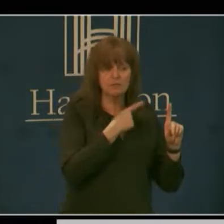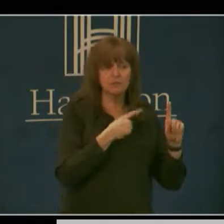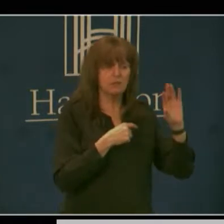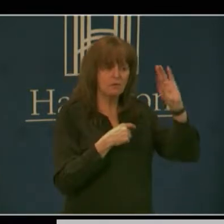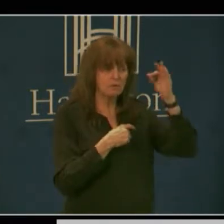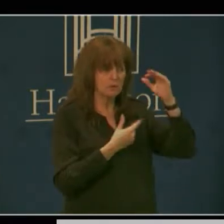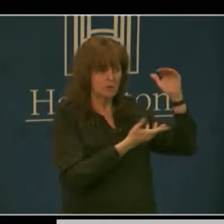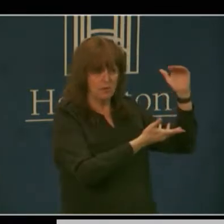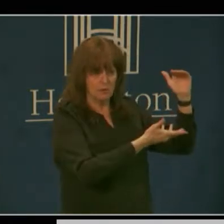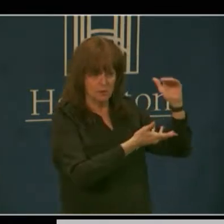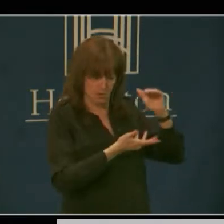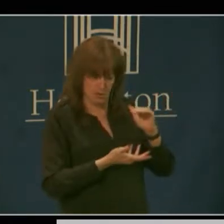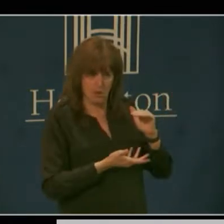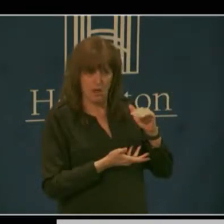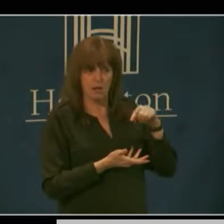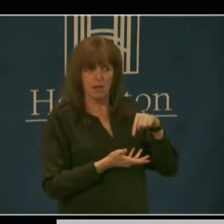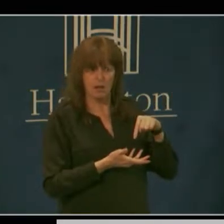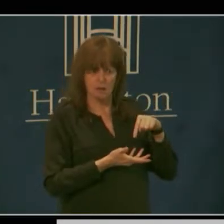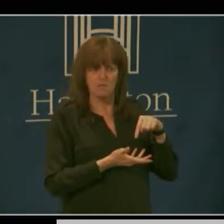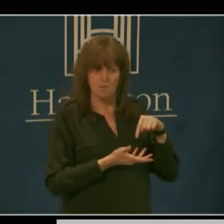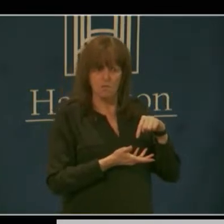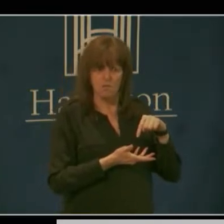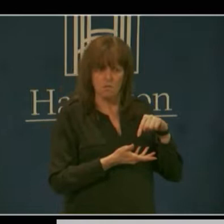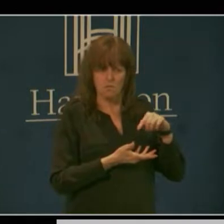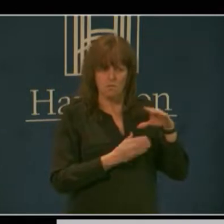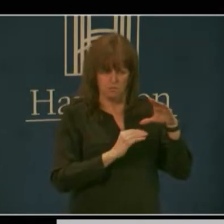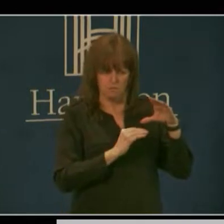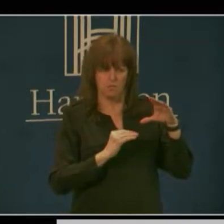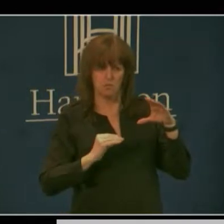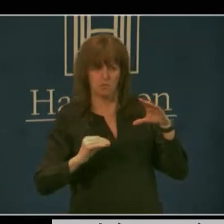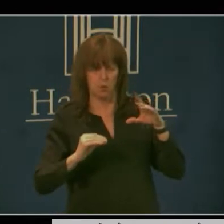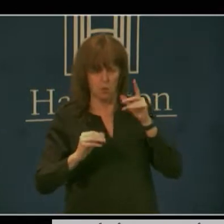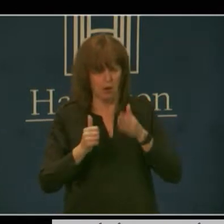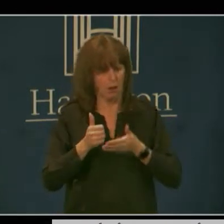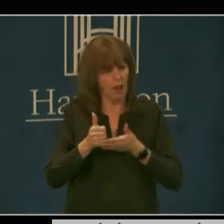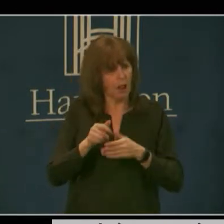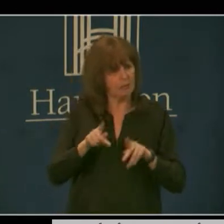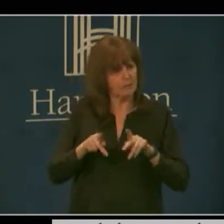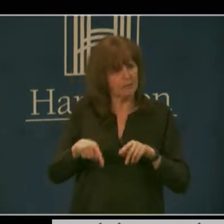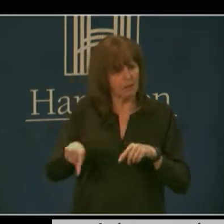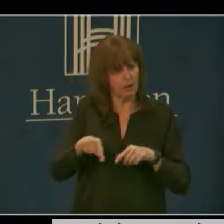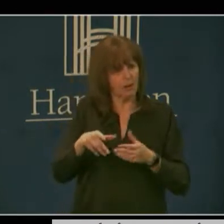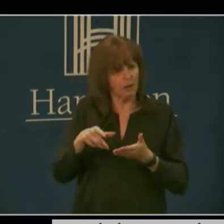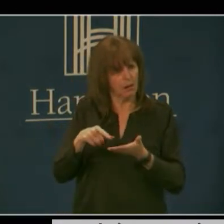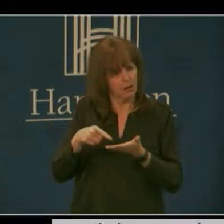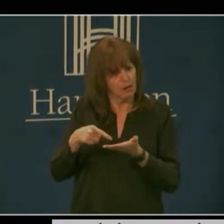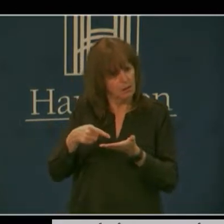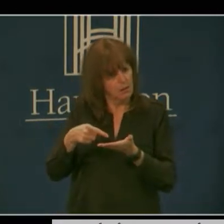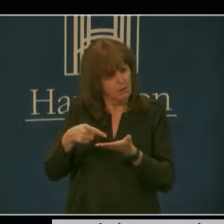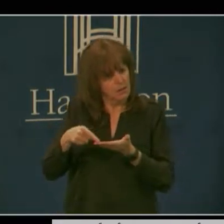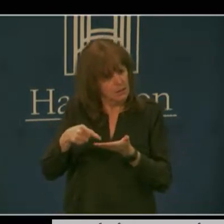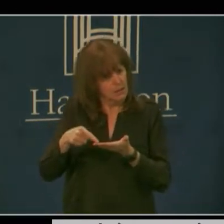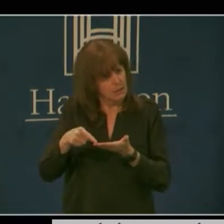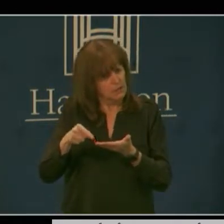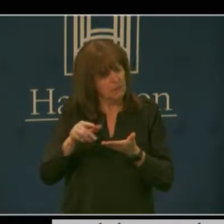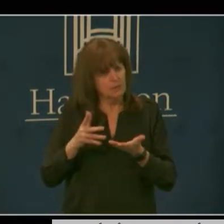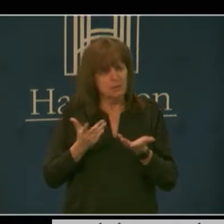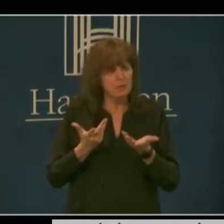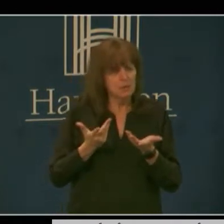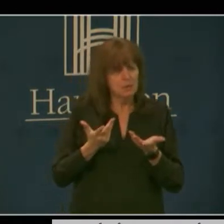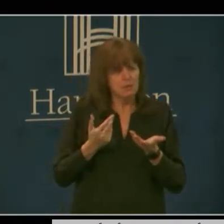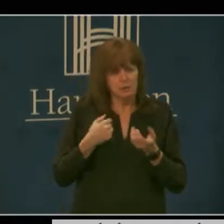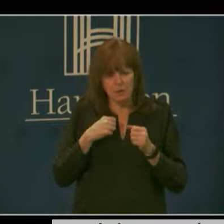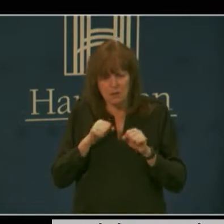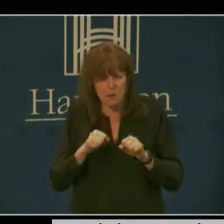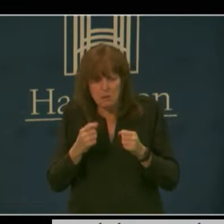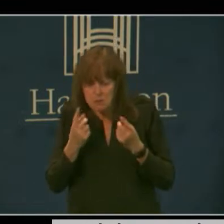for people to be protected as their bills come due. And as I say, what we can do as a city is provide some good information, and we'll do that